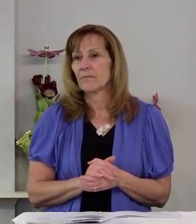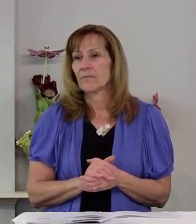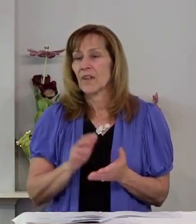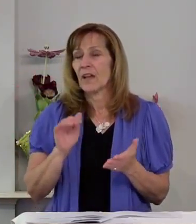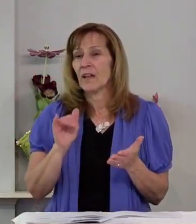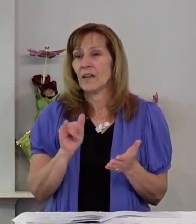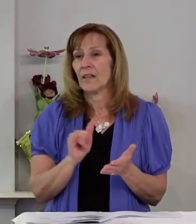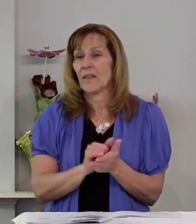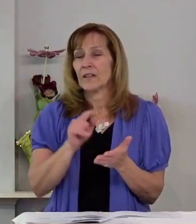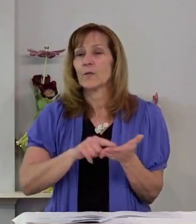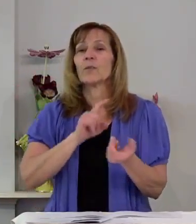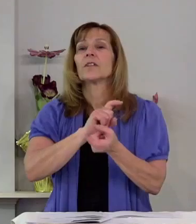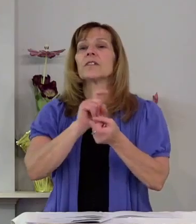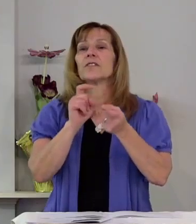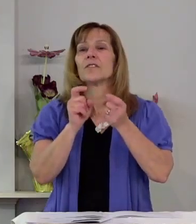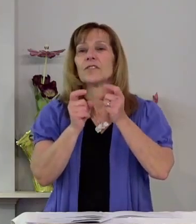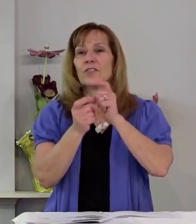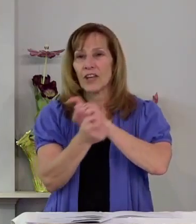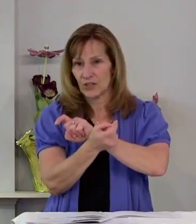That is what changes,